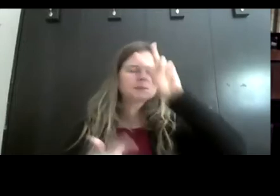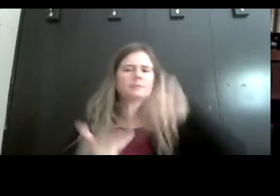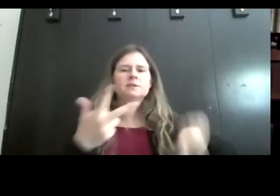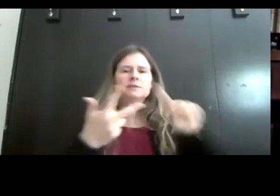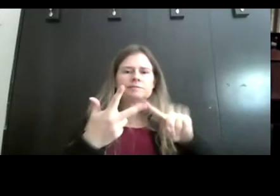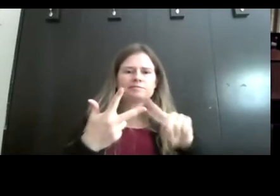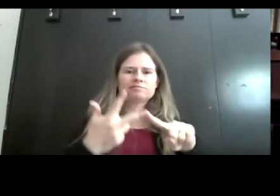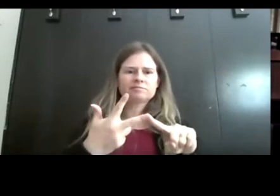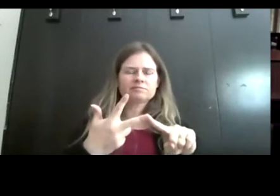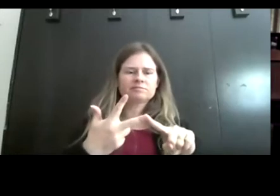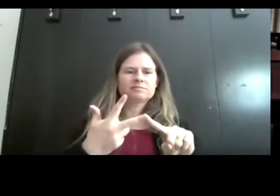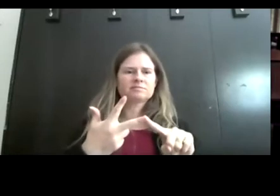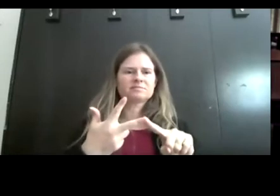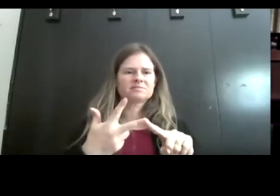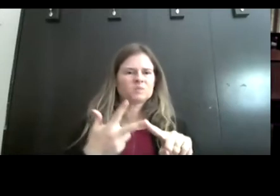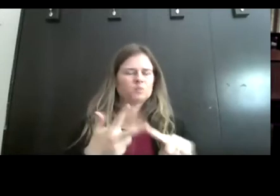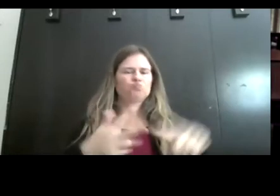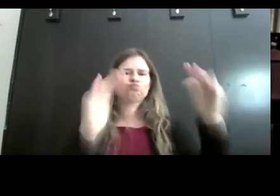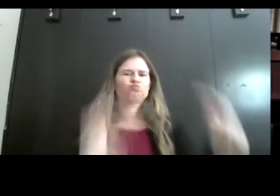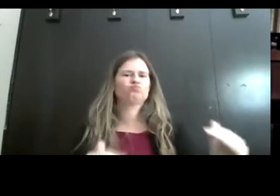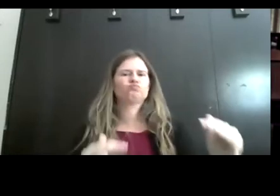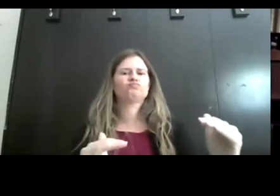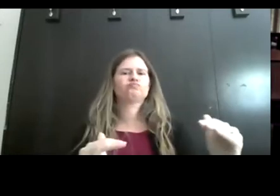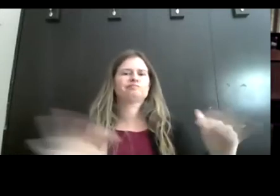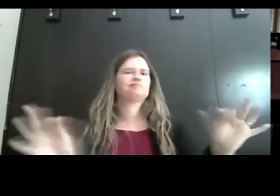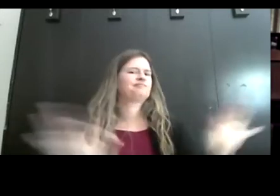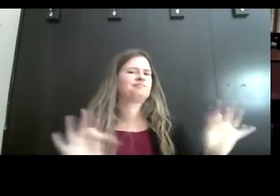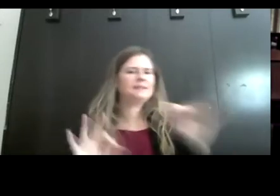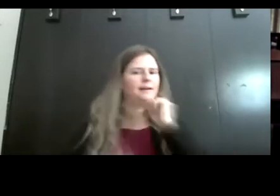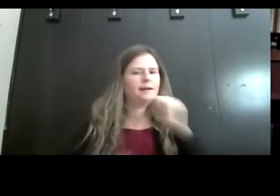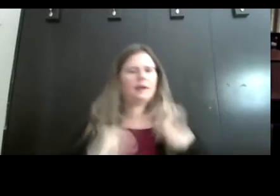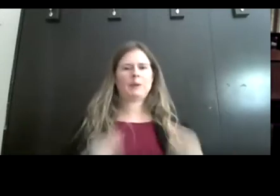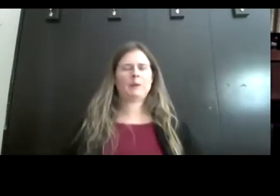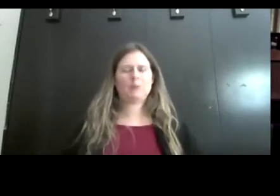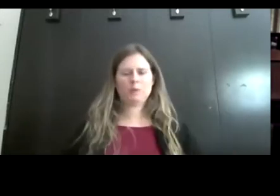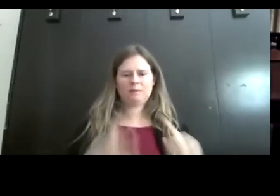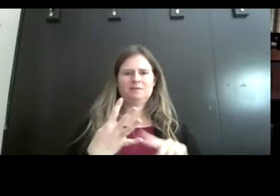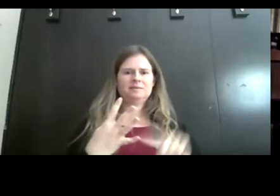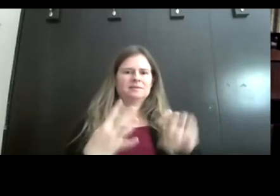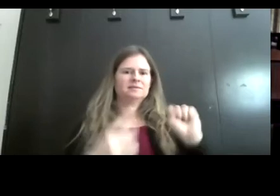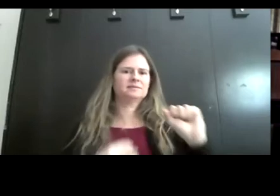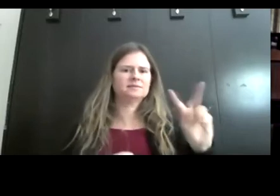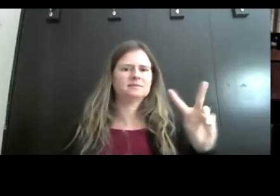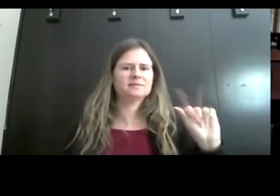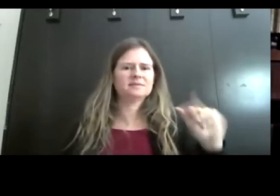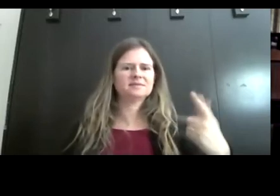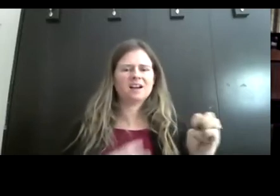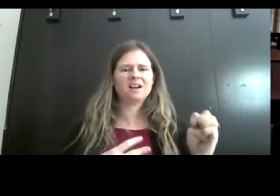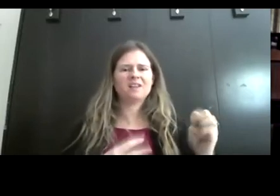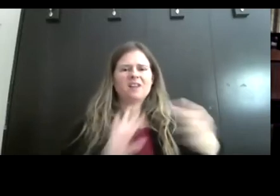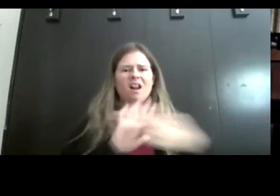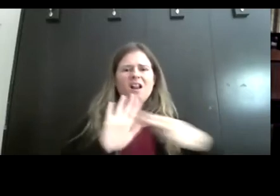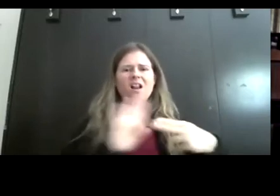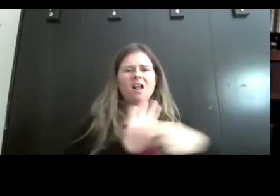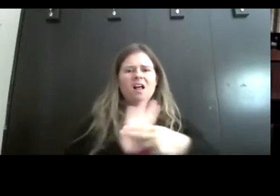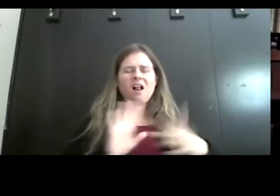of people are inferior, subhuman, savages, Those labels can last not just